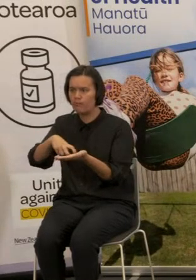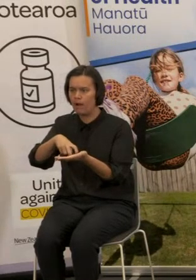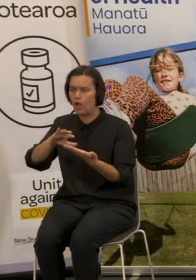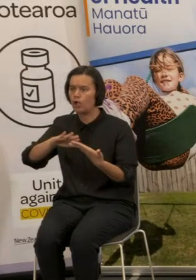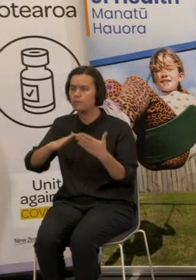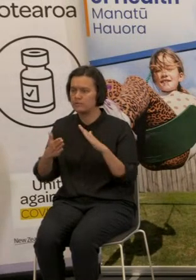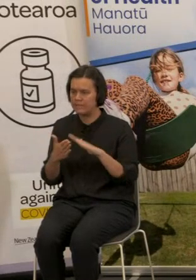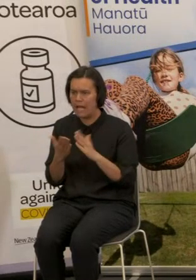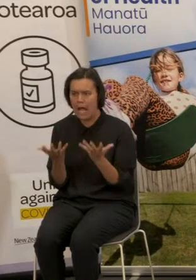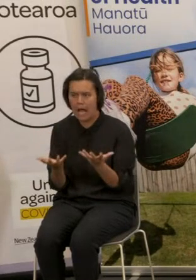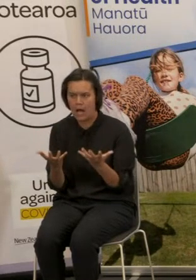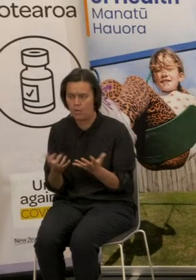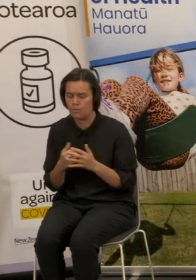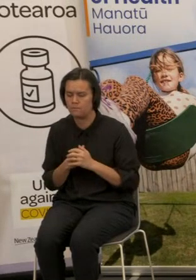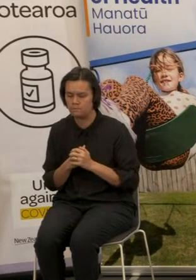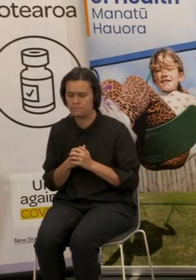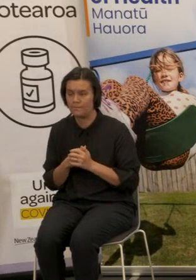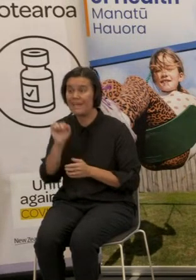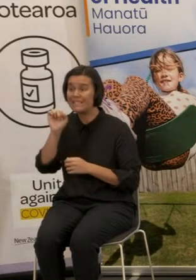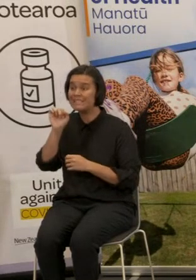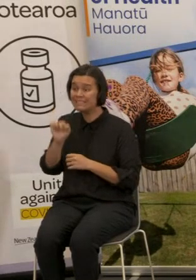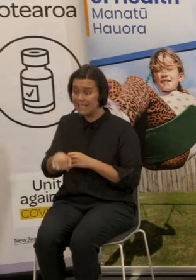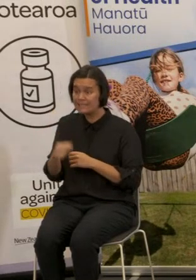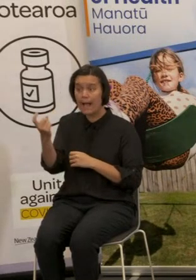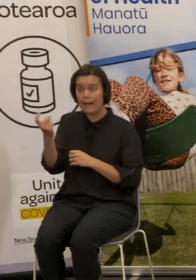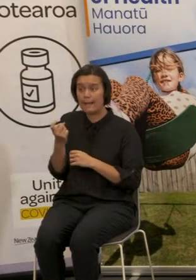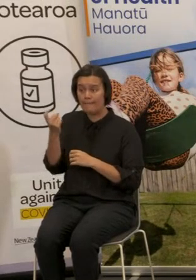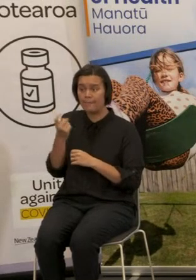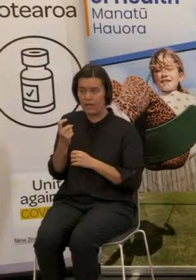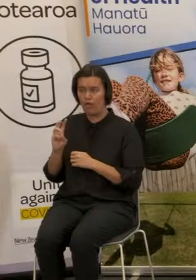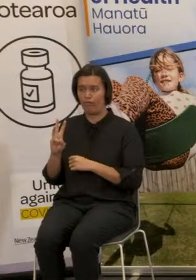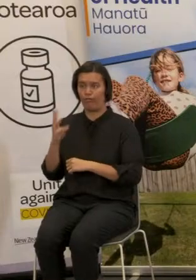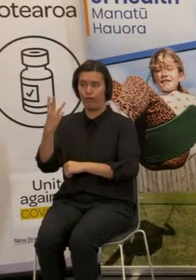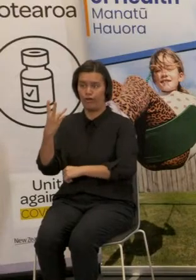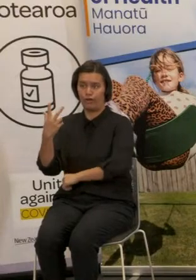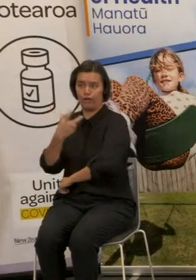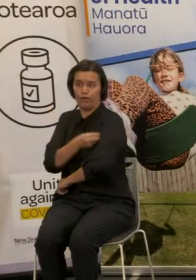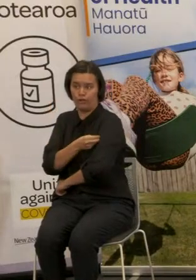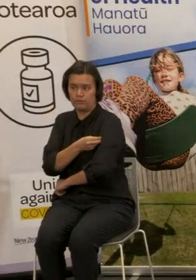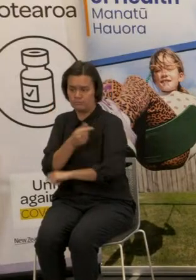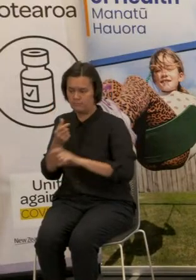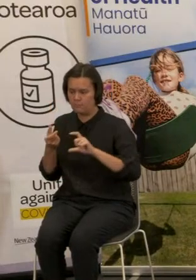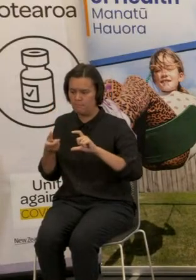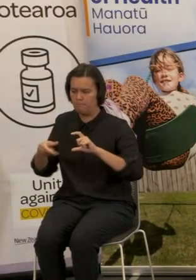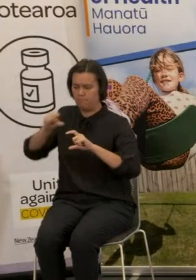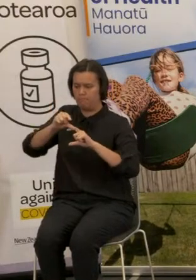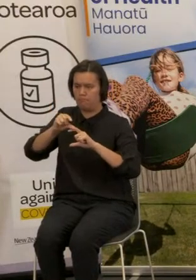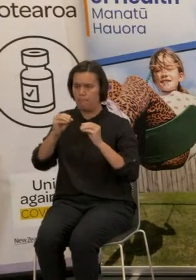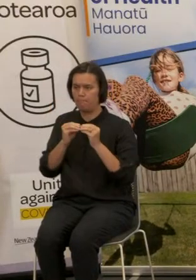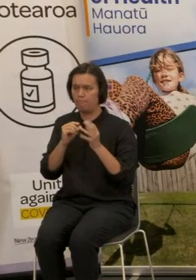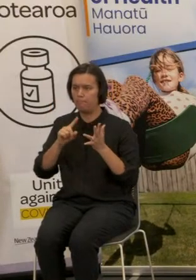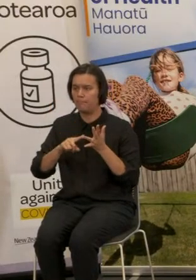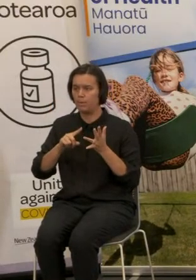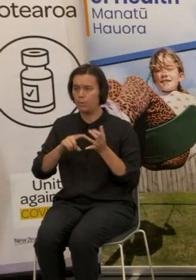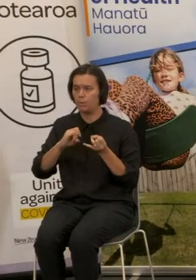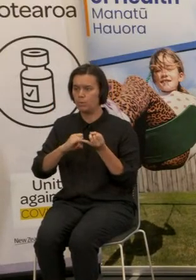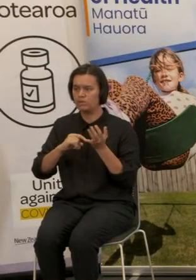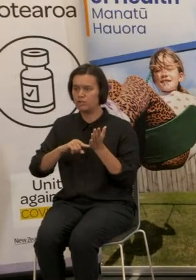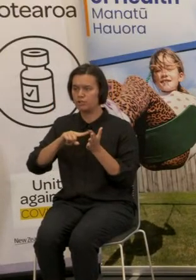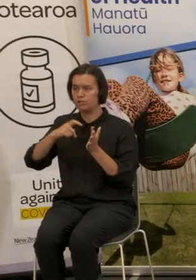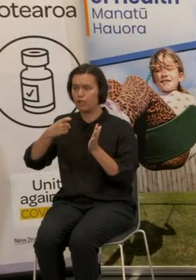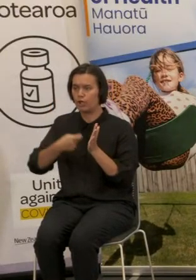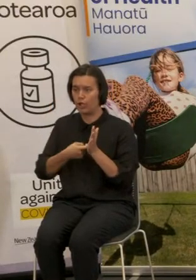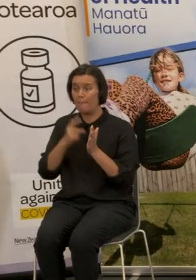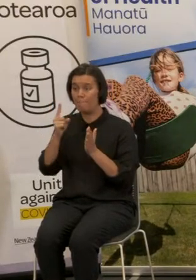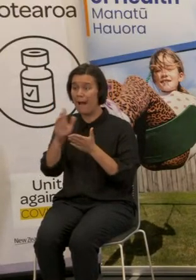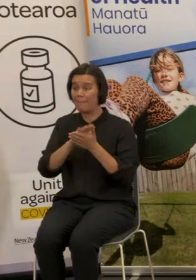been a booster program announced, let me be clear, our first priority continues to be finishing the job, and that is ensuring